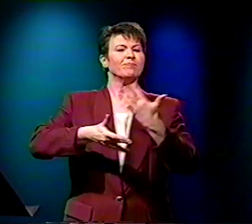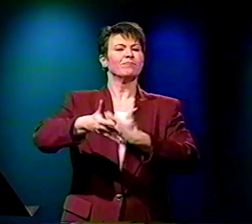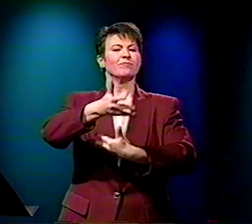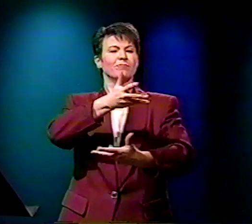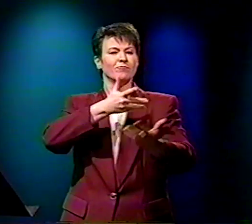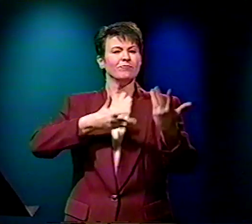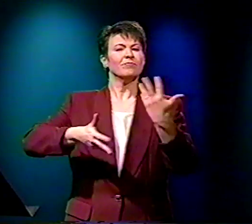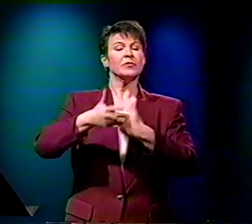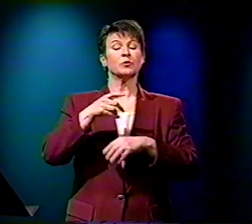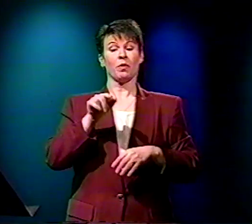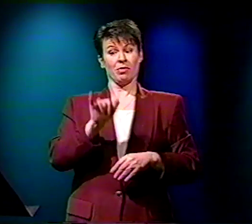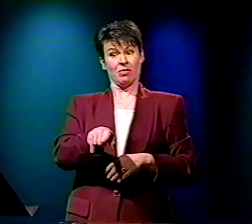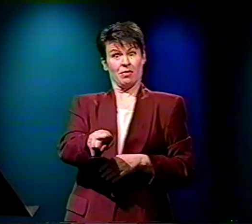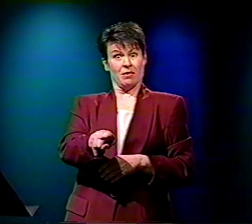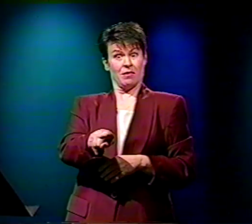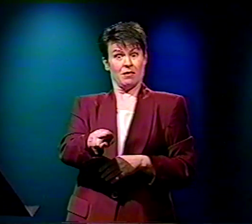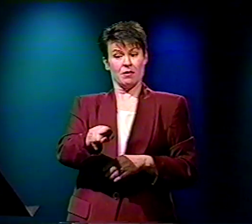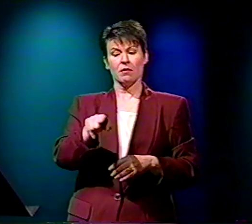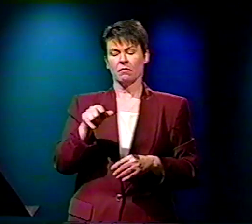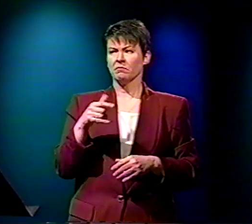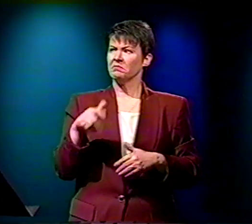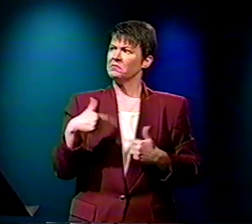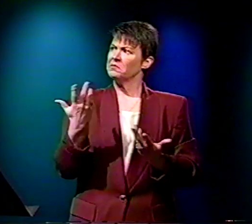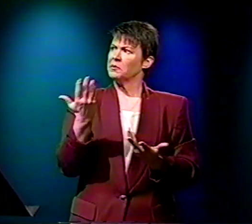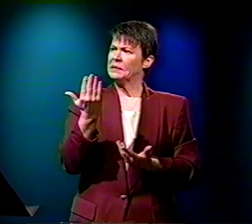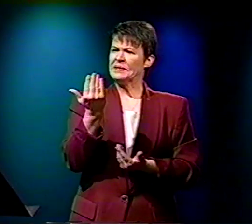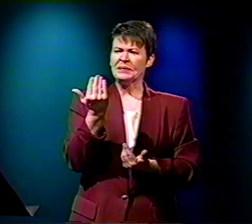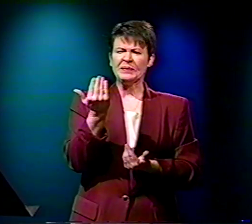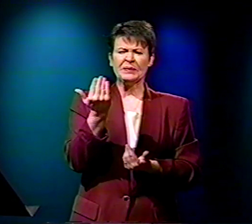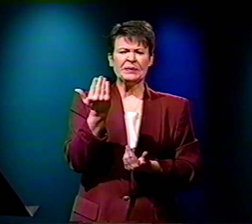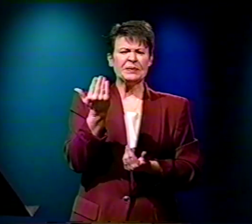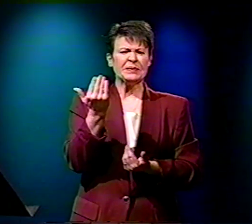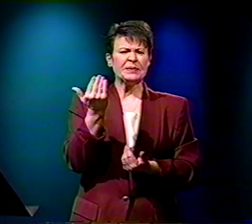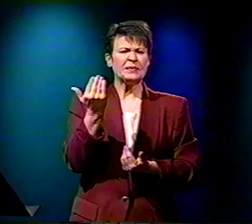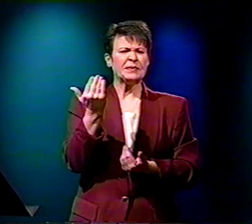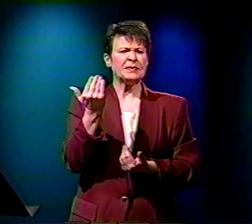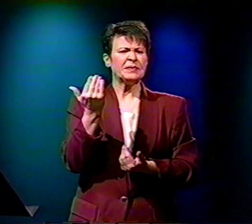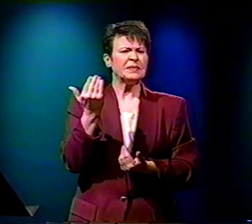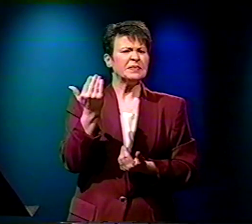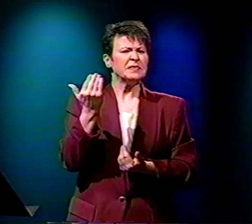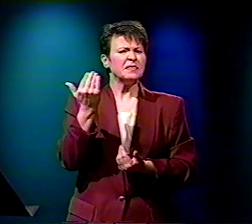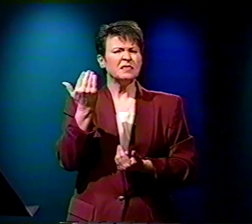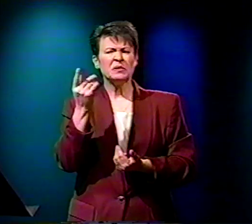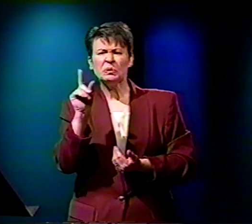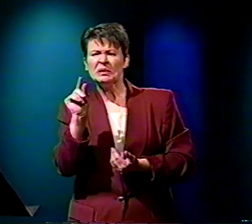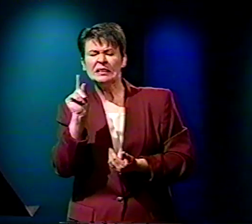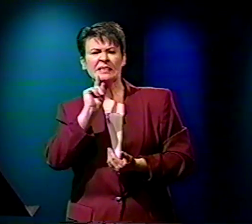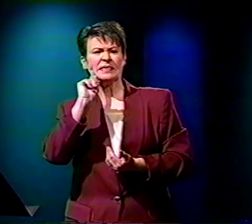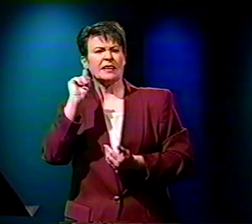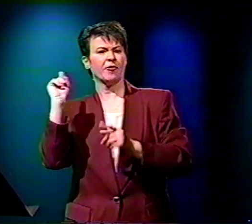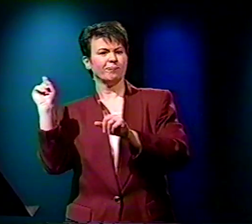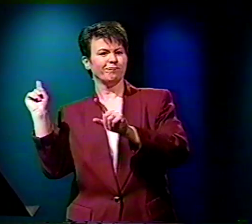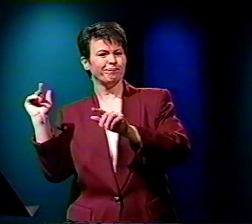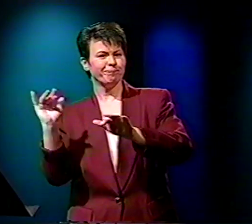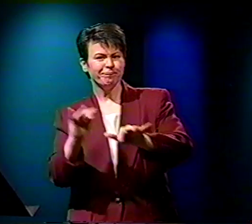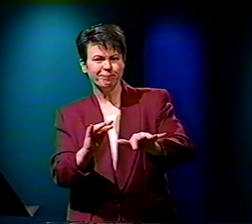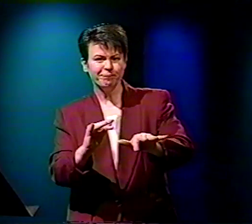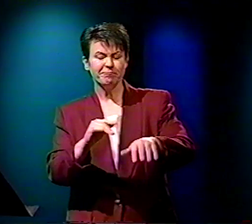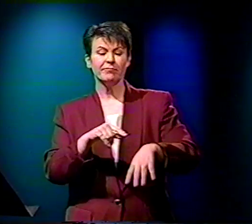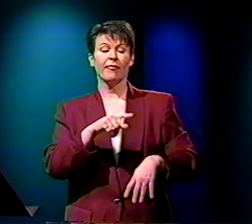all communication occurred in sign. I would say there was probably 15, maybe 20